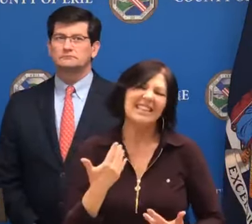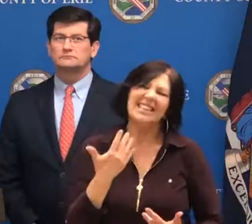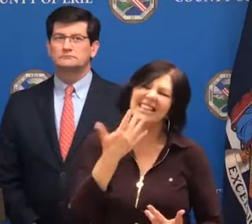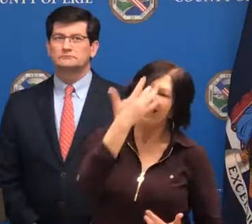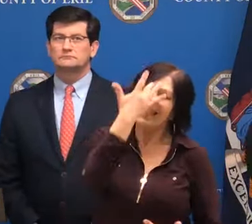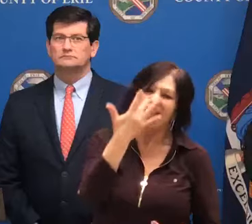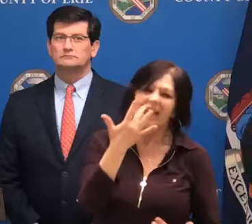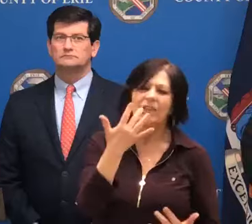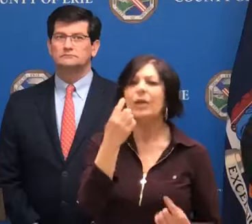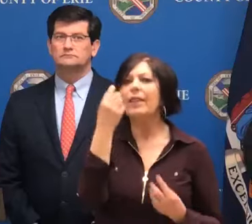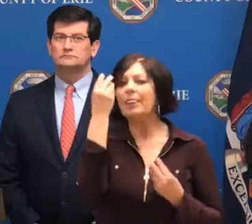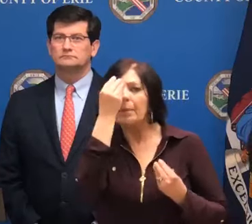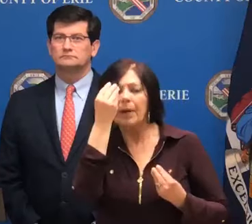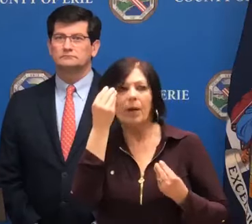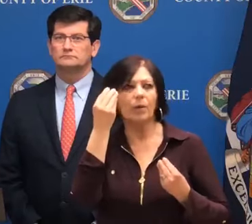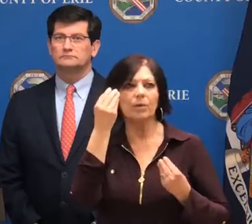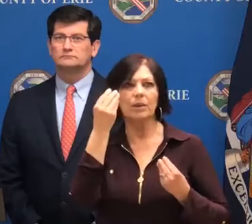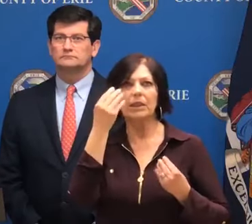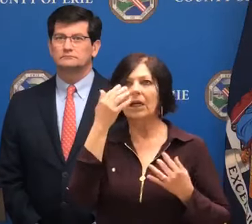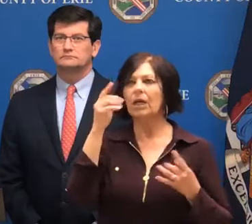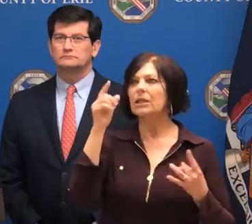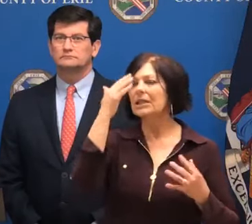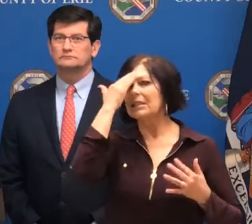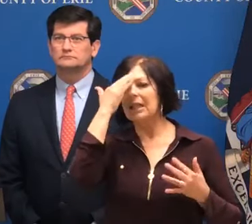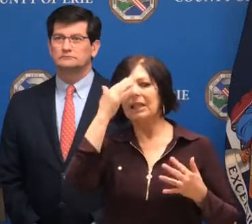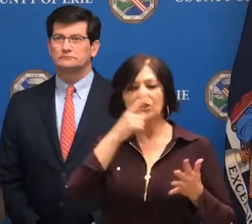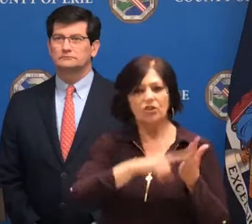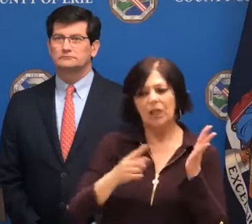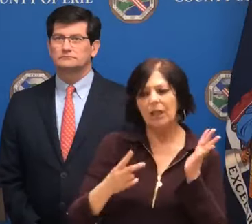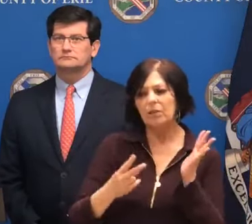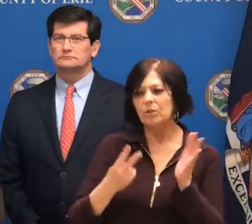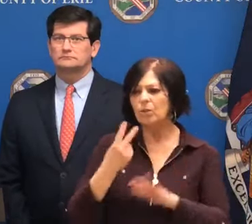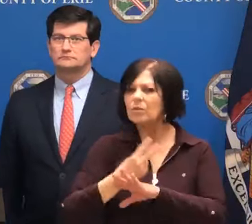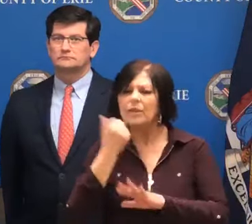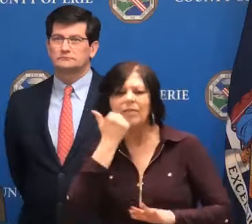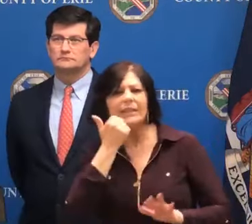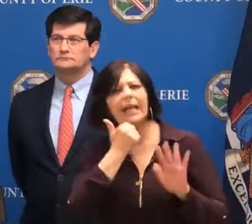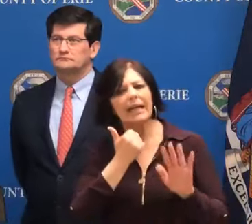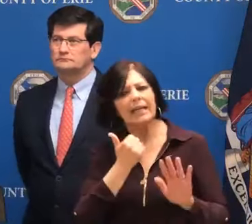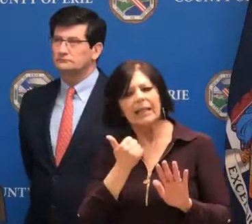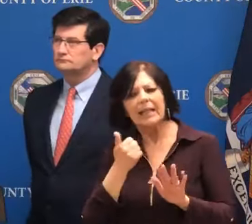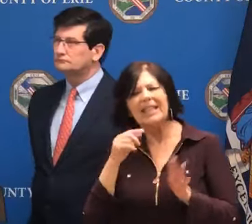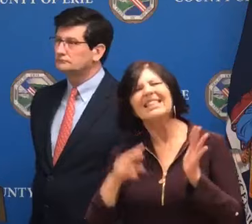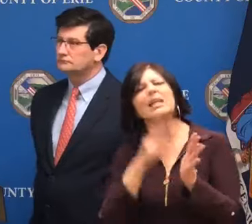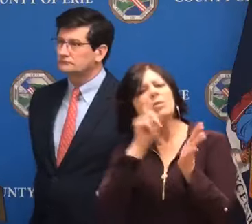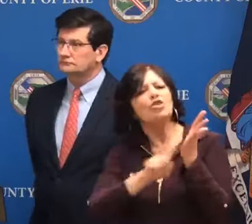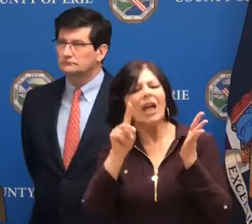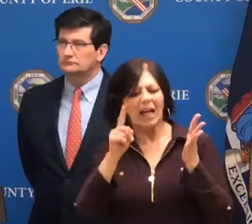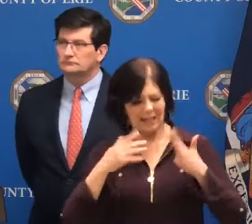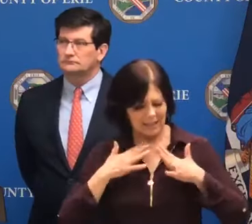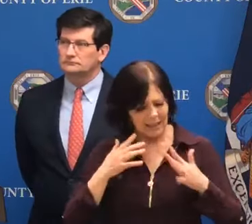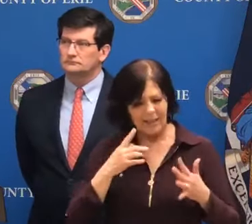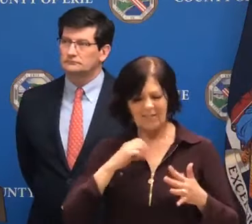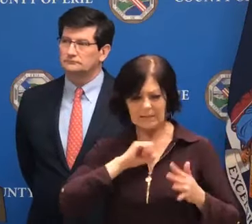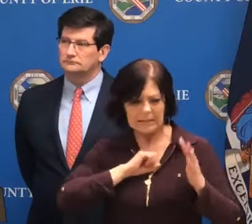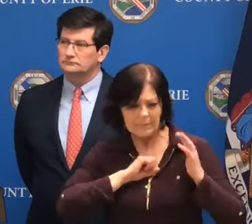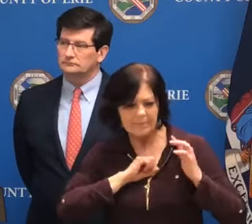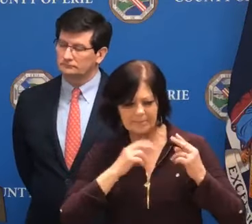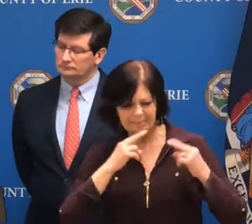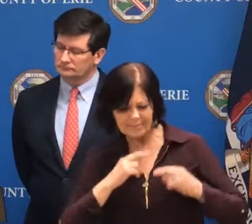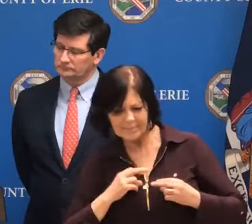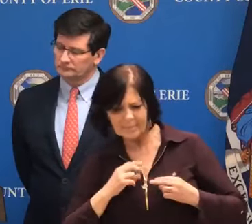So just think about, where your temperature is twice a day, just double check with yourself if you have a cough